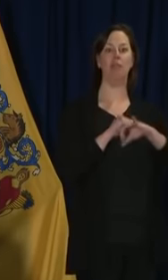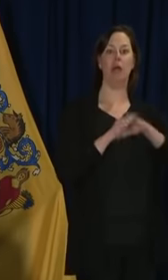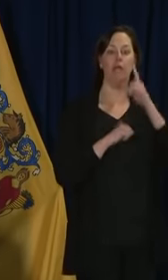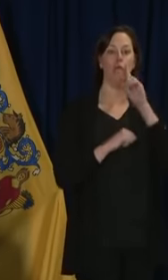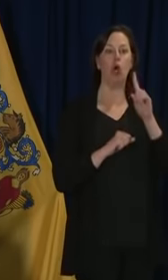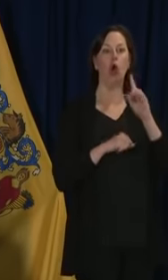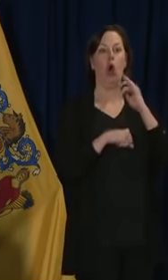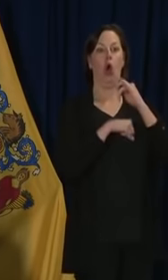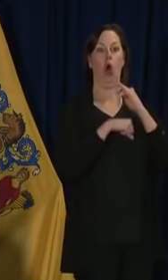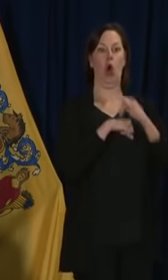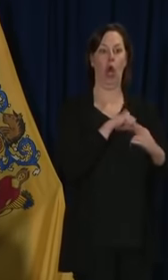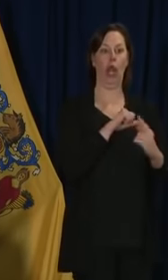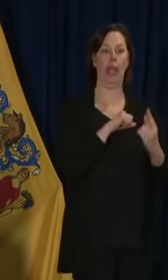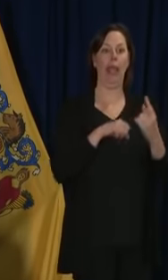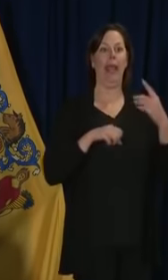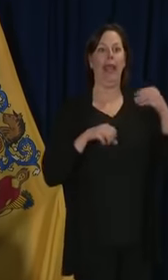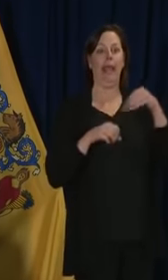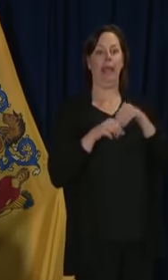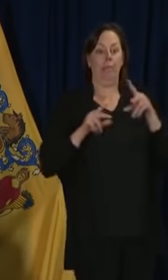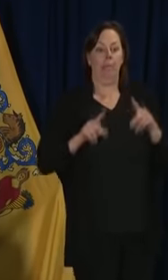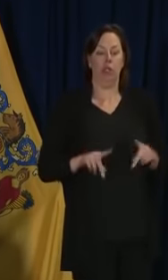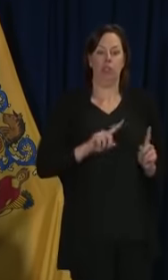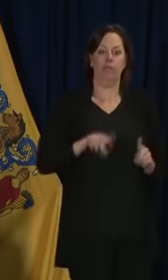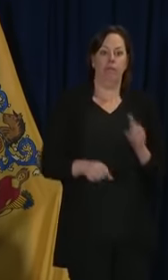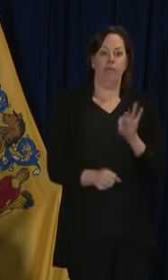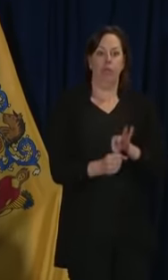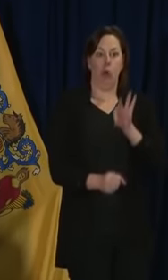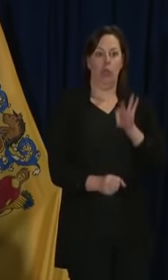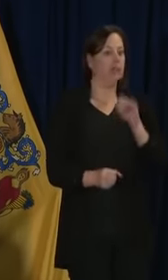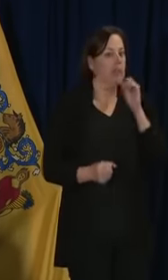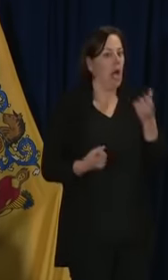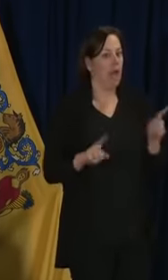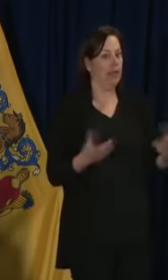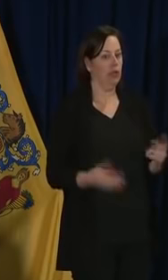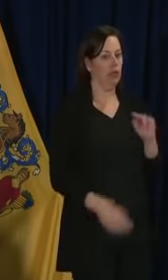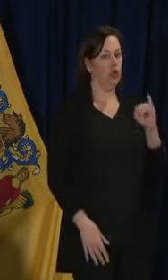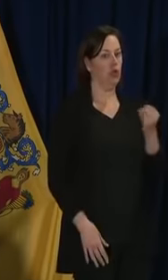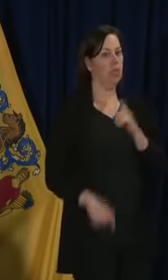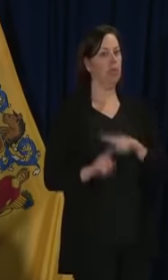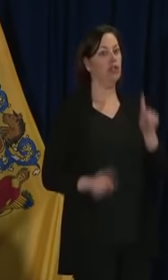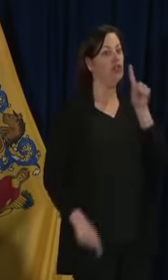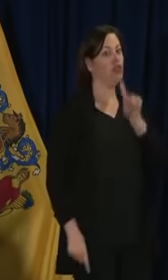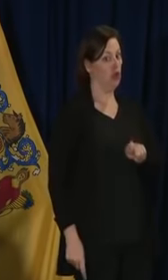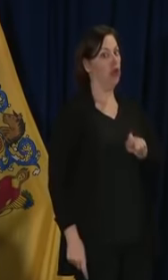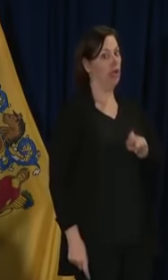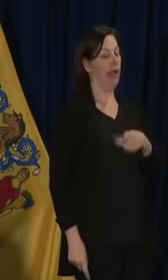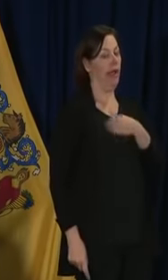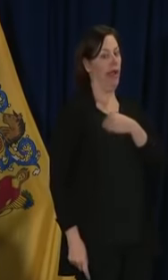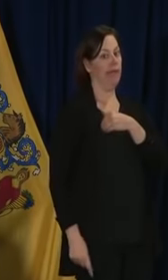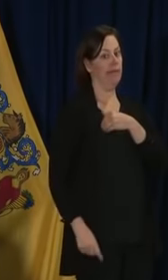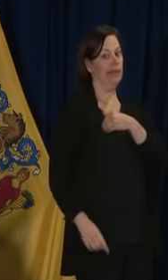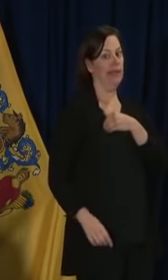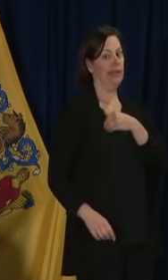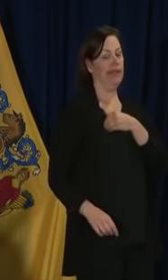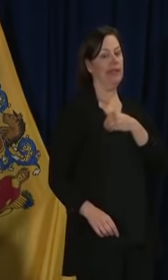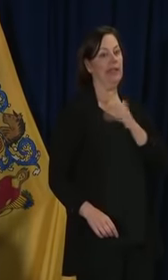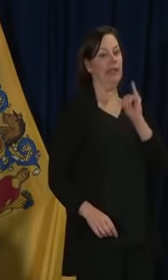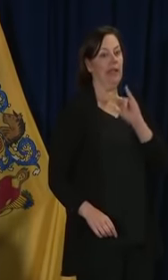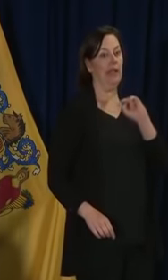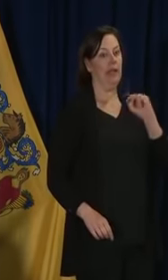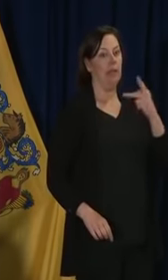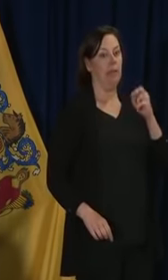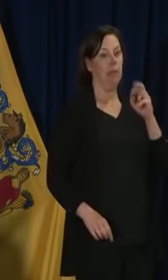in-person voting, which we don't have in New Jersey, and we should have. So, and I know Sheila joins me in this, the whole team.